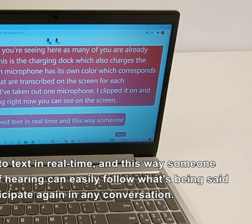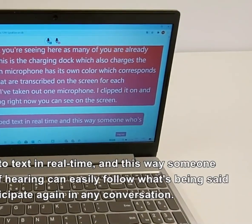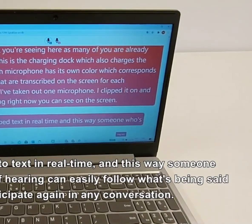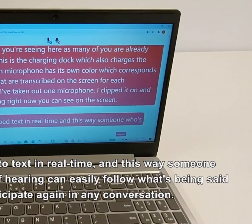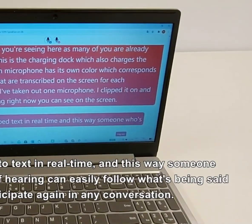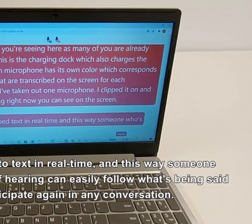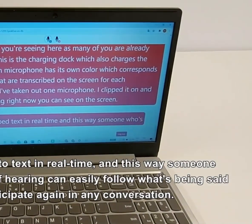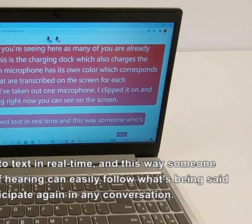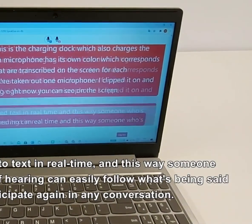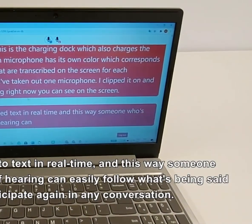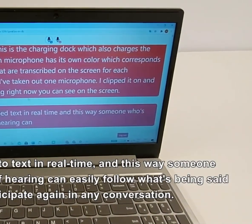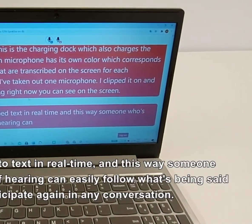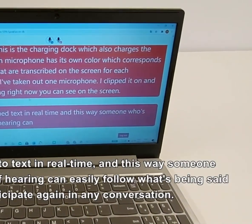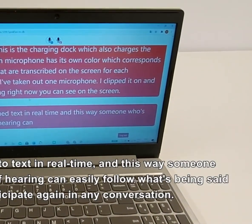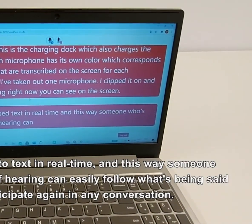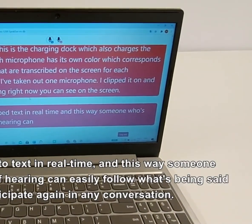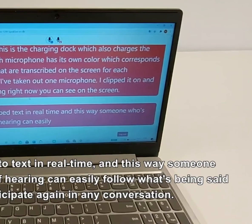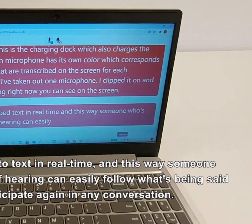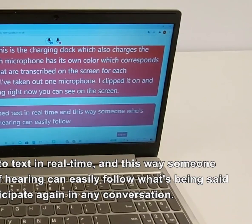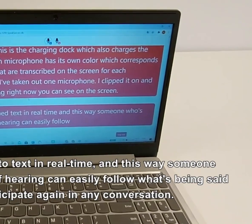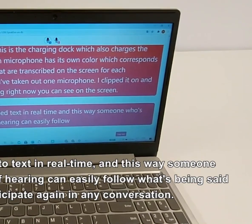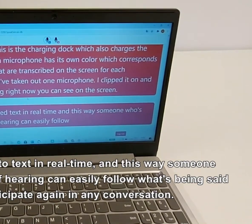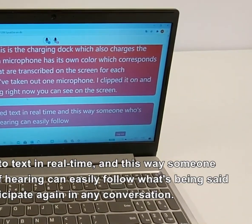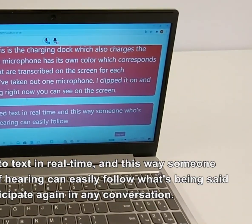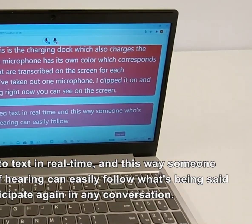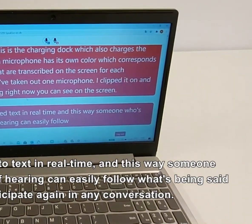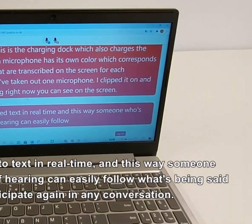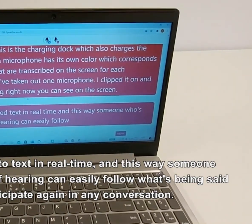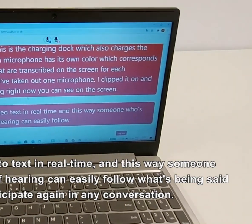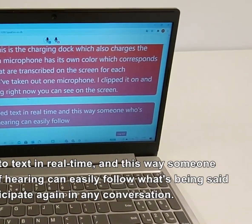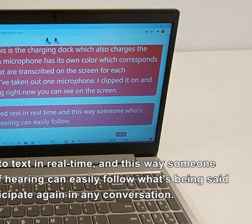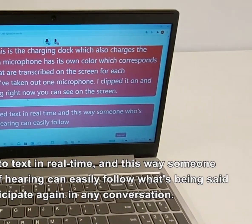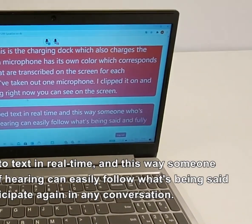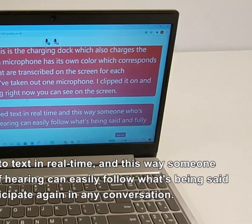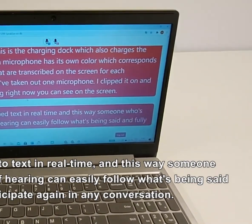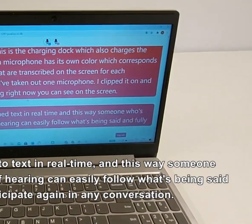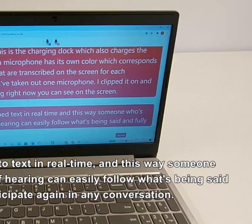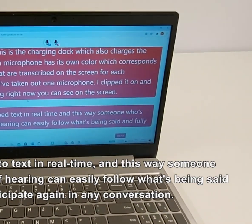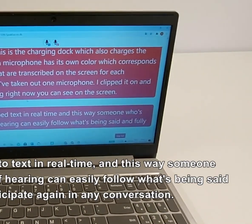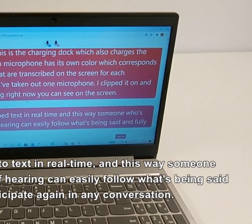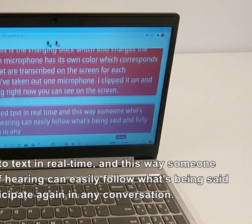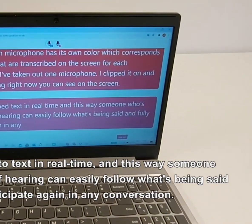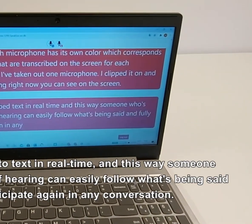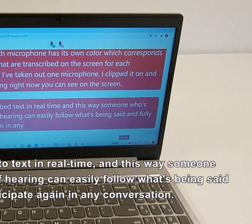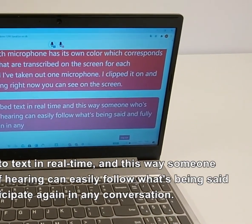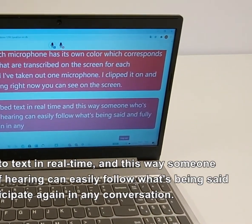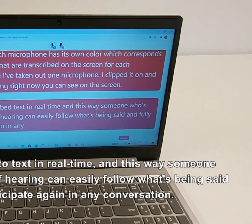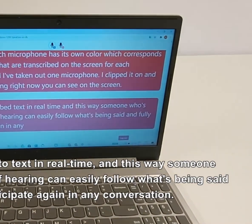hearing can easily follow what's being said and fully participate again in any conversation.